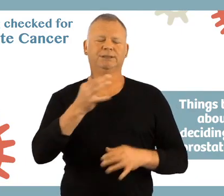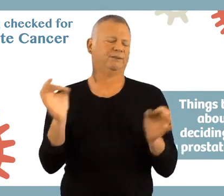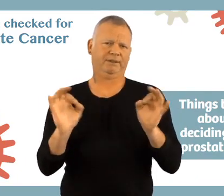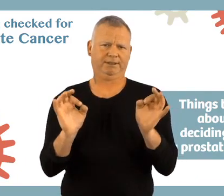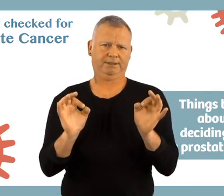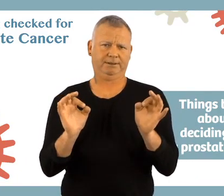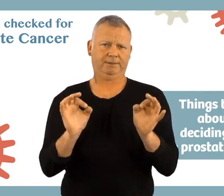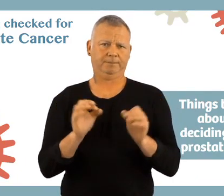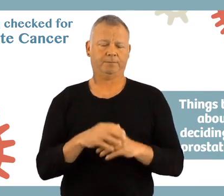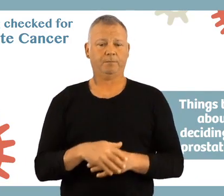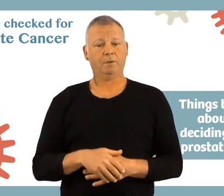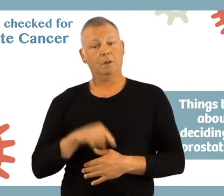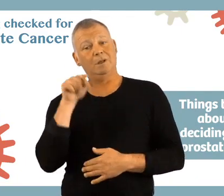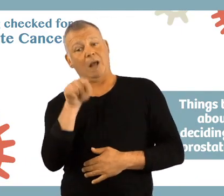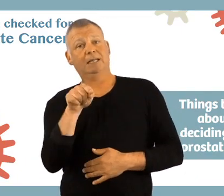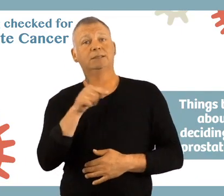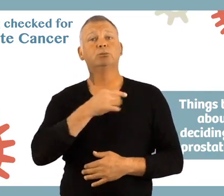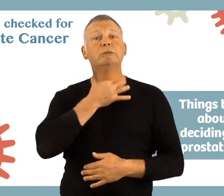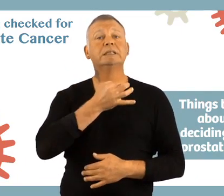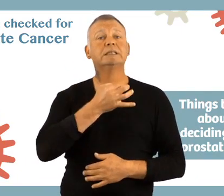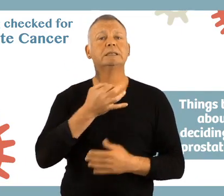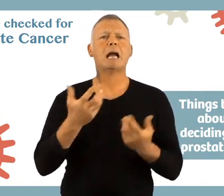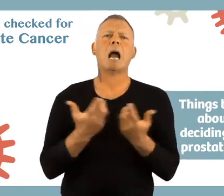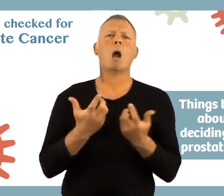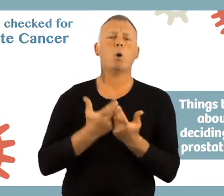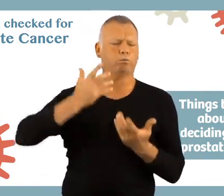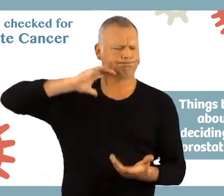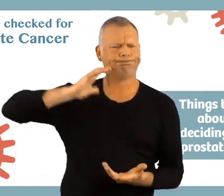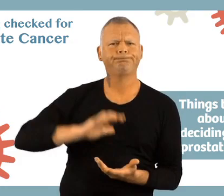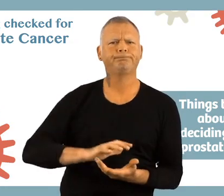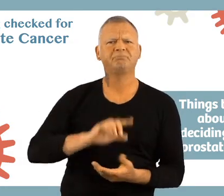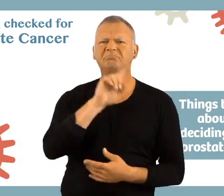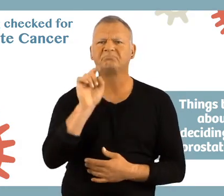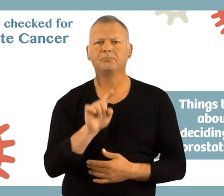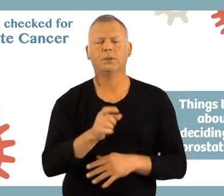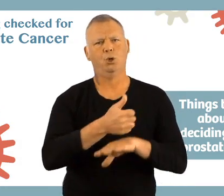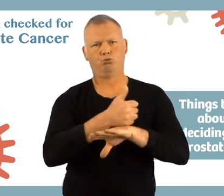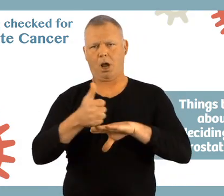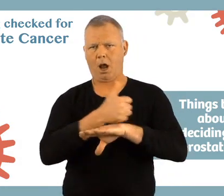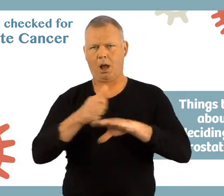Active surveillance, as per page 17, will reduce this risk.